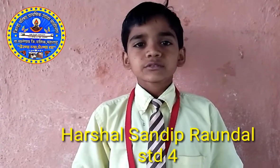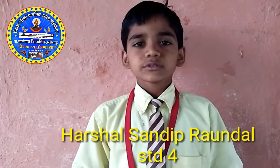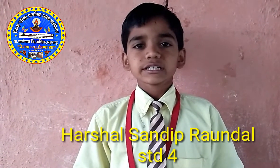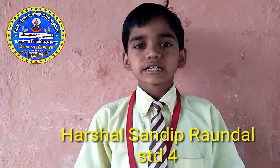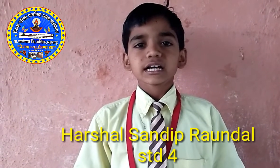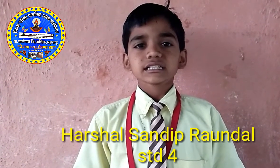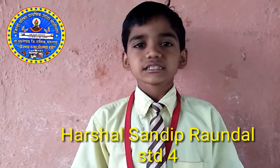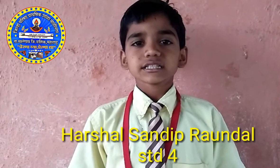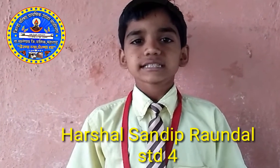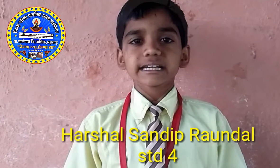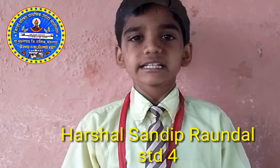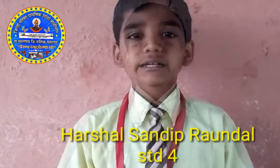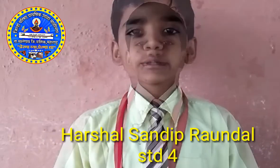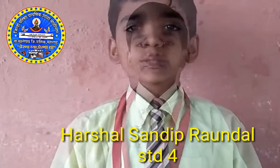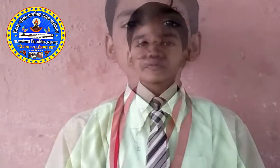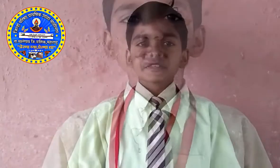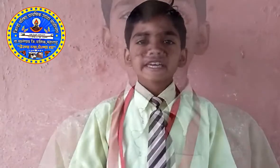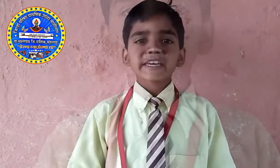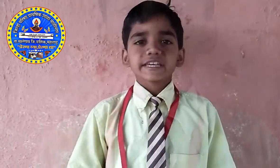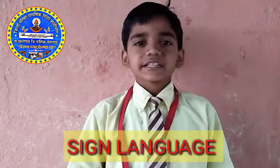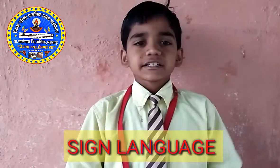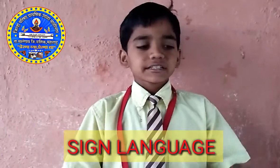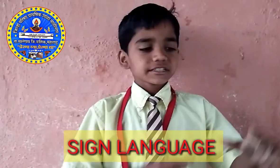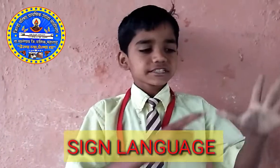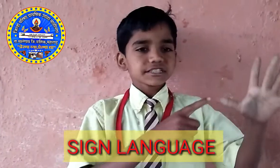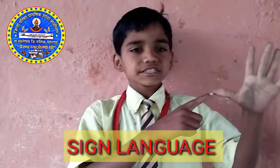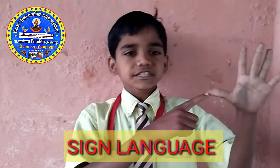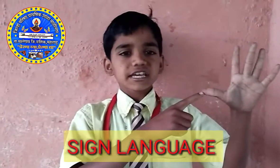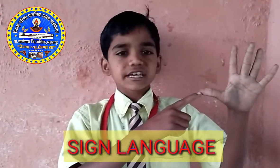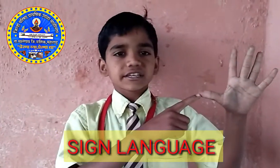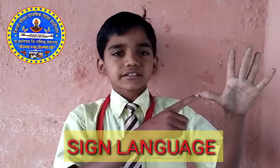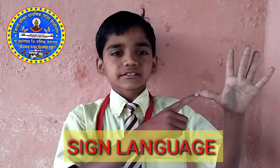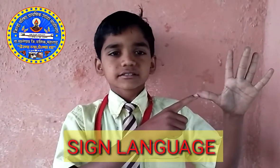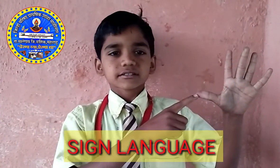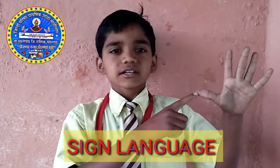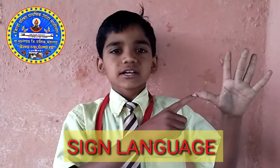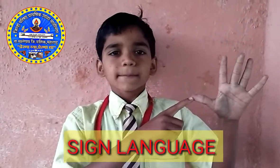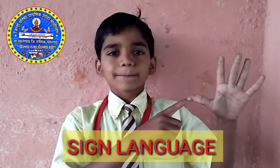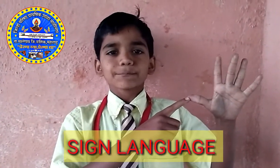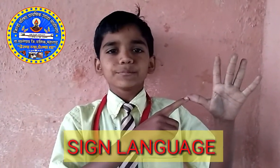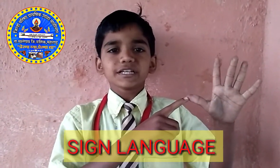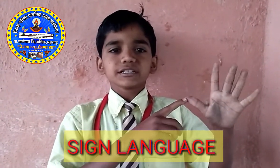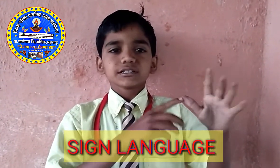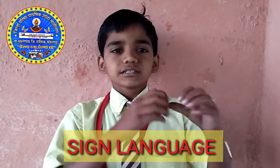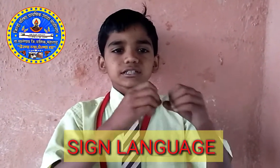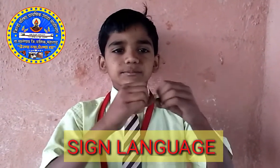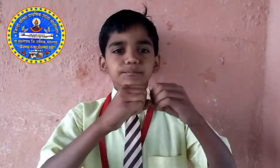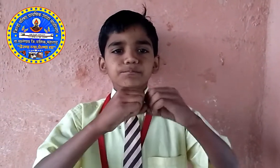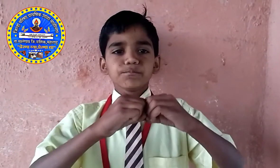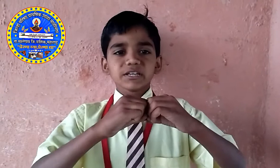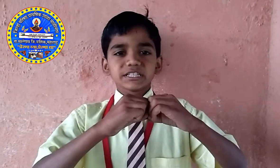And I say sign language A. This is A. B. B.